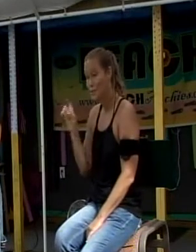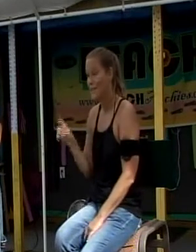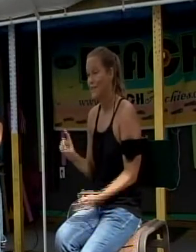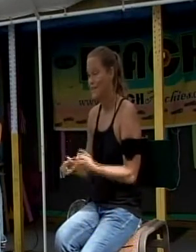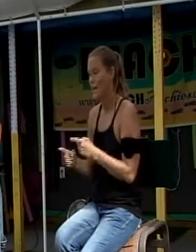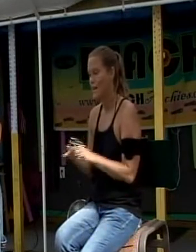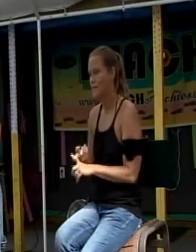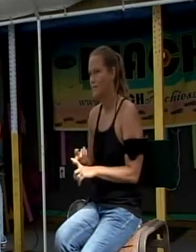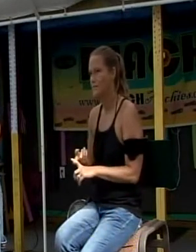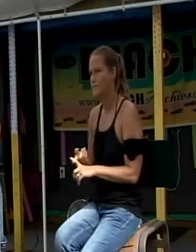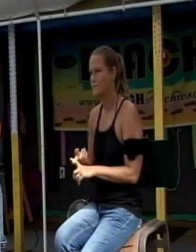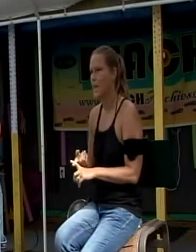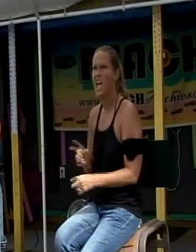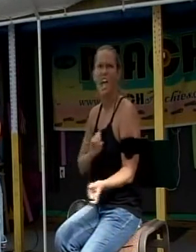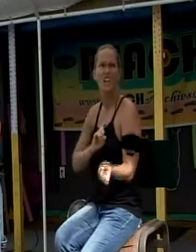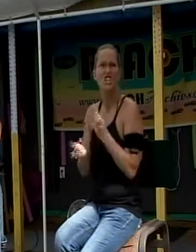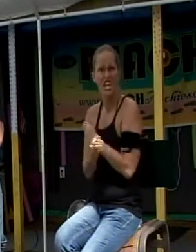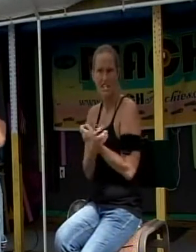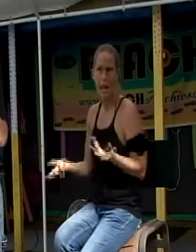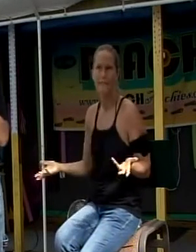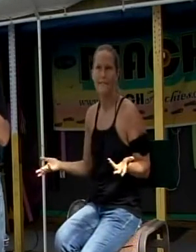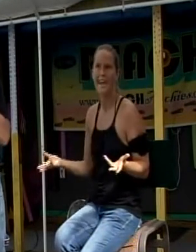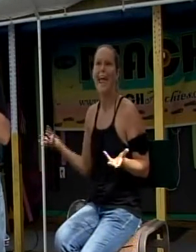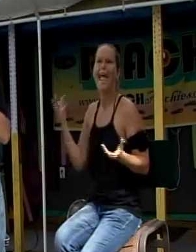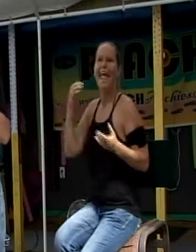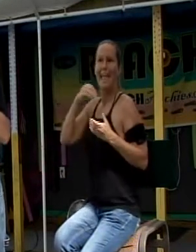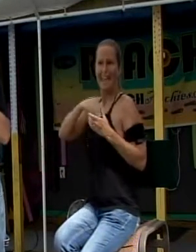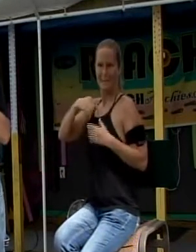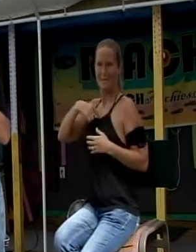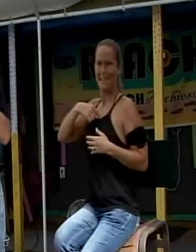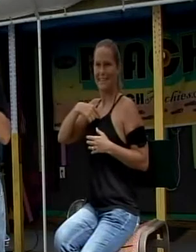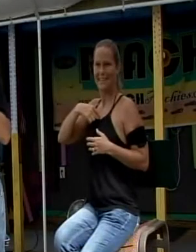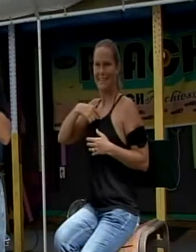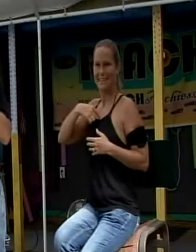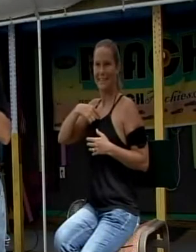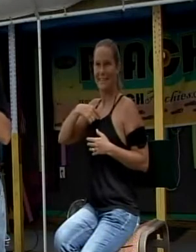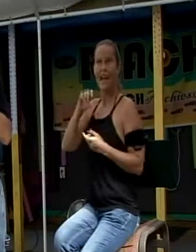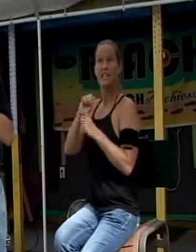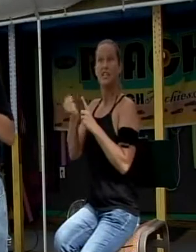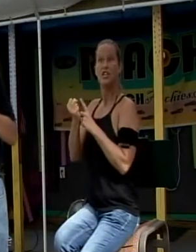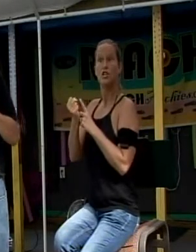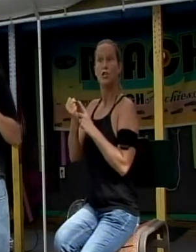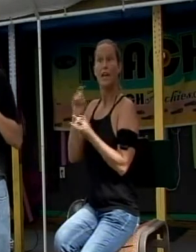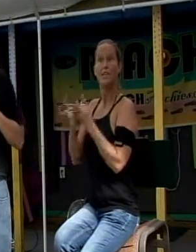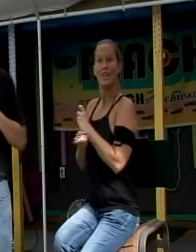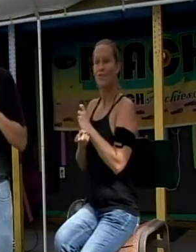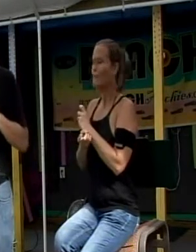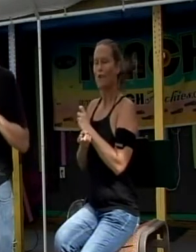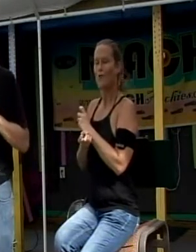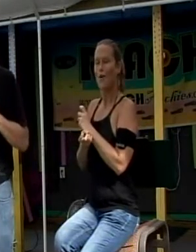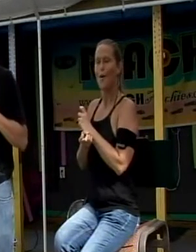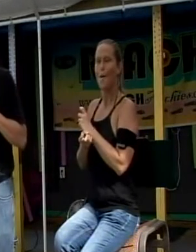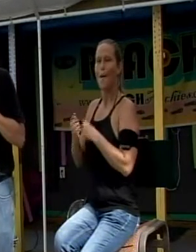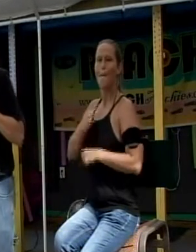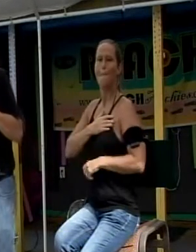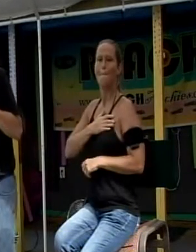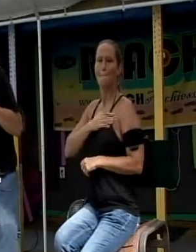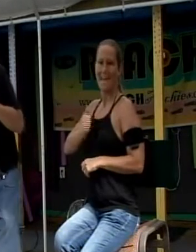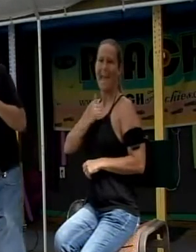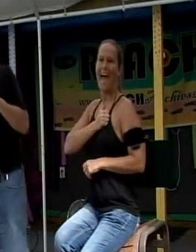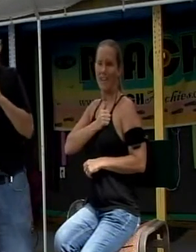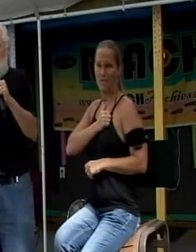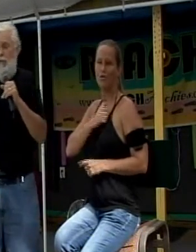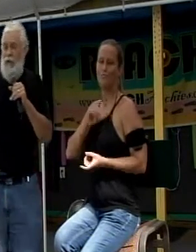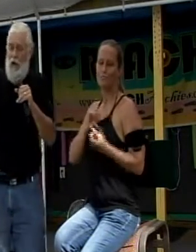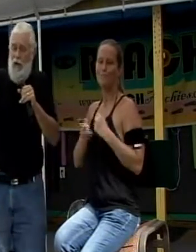situation, it changed my attitude. That's what God does. It'll get you off your high horse. Learn from the